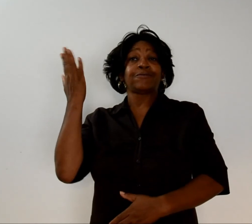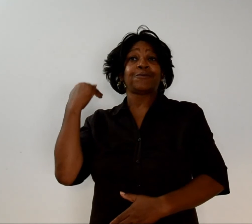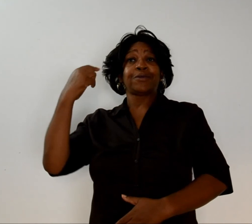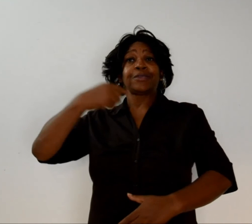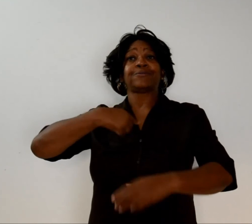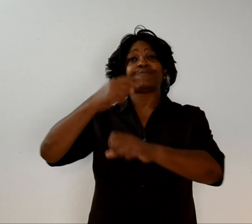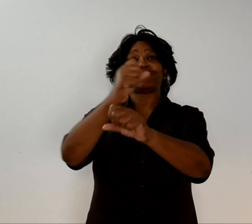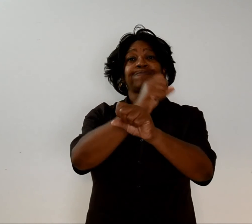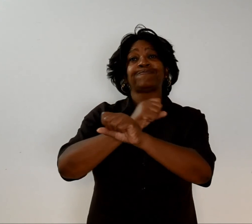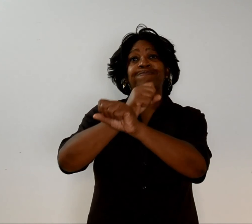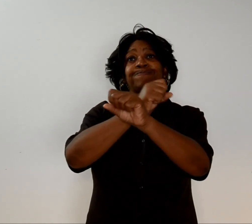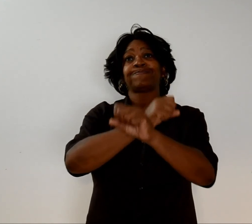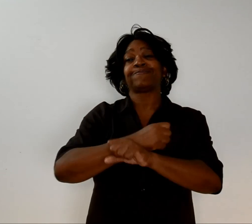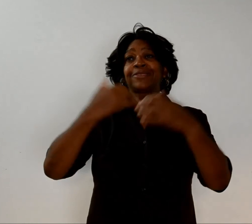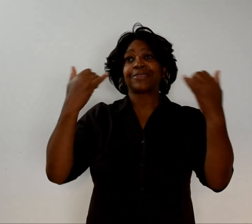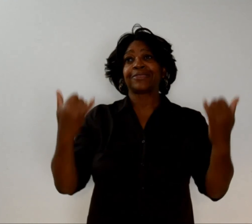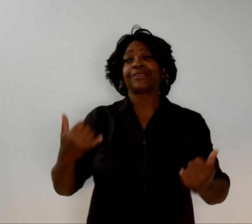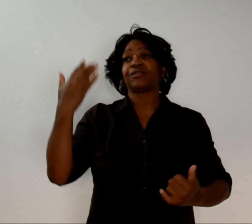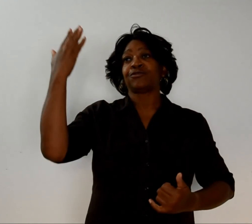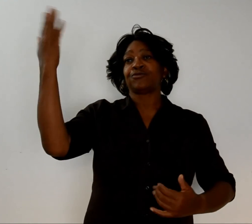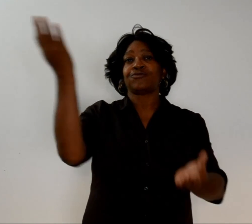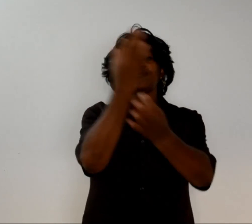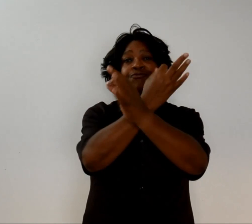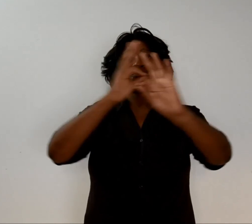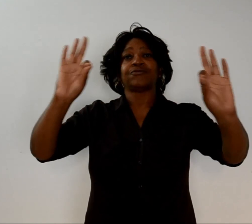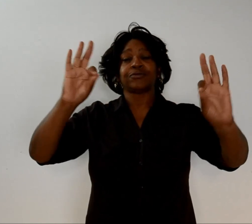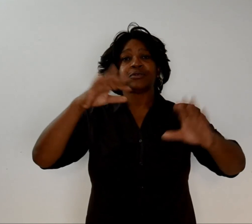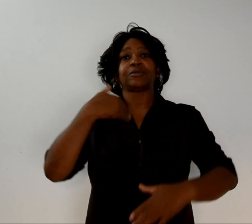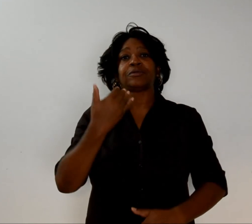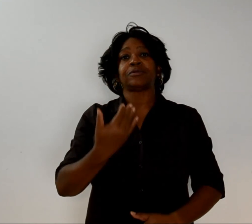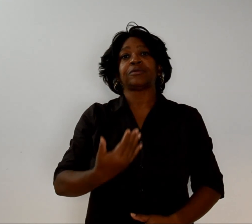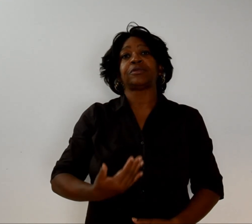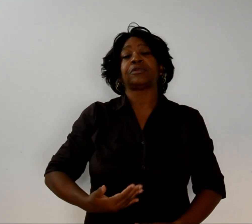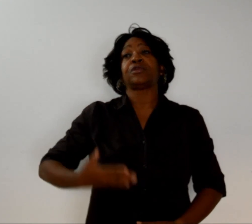oh, and you set me free. How you made a way